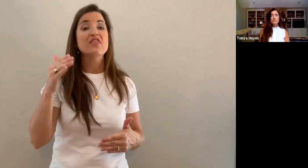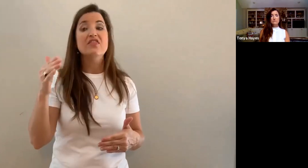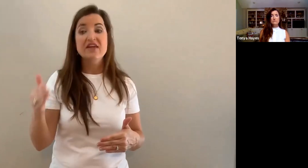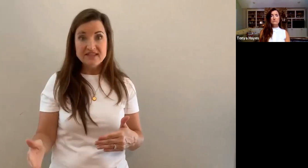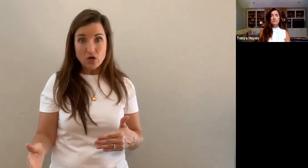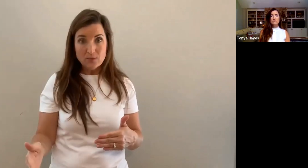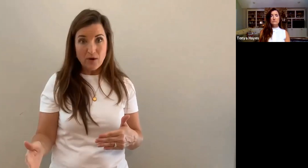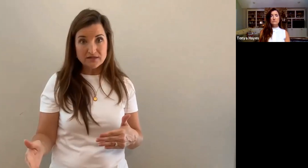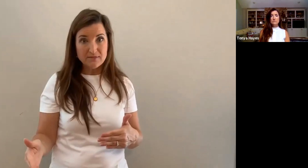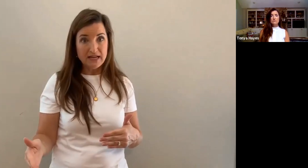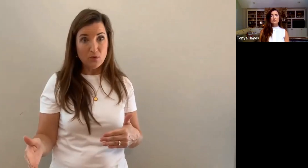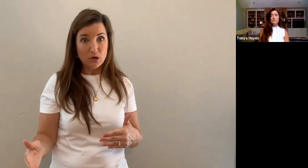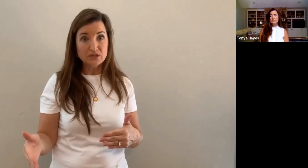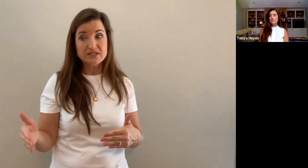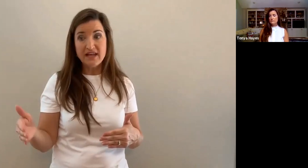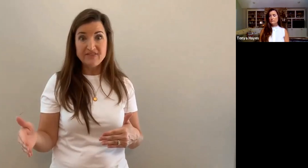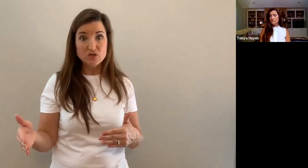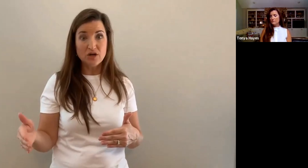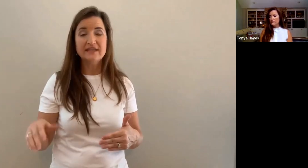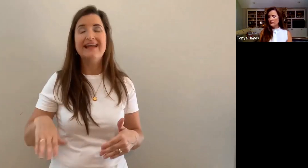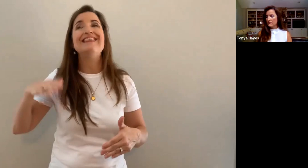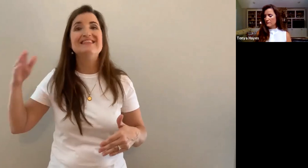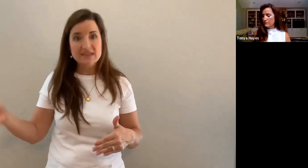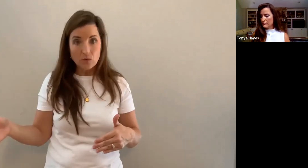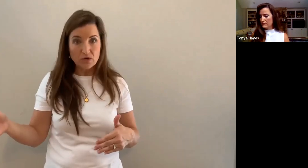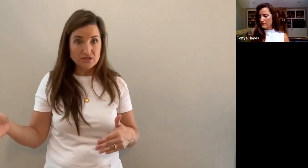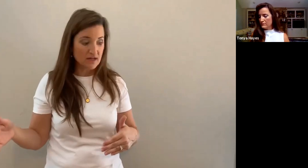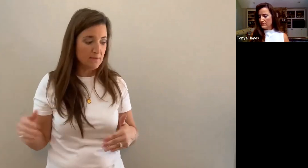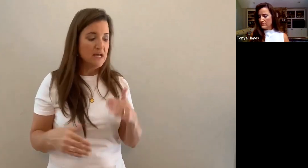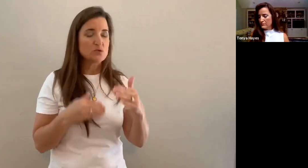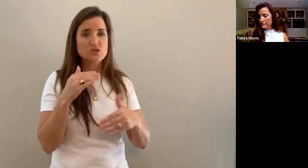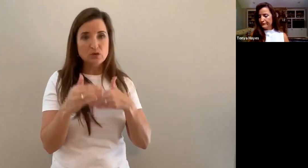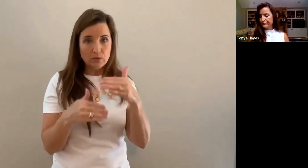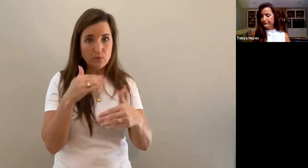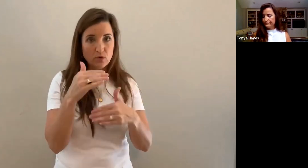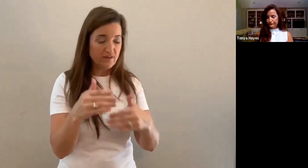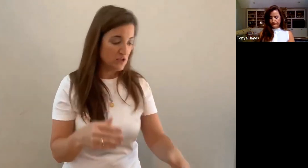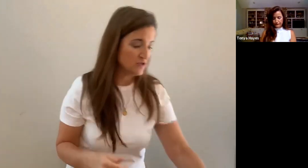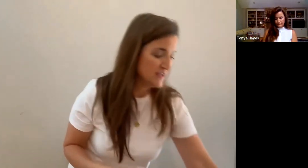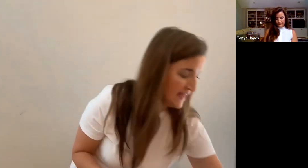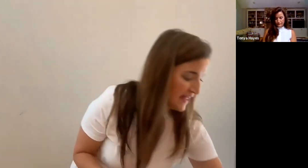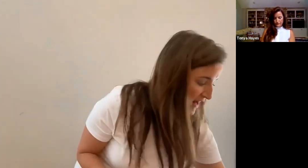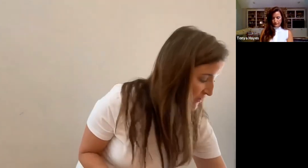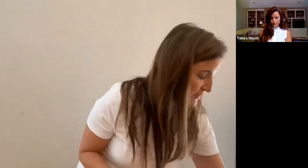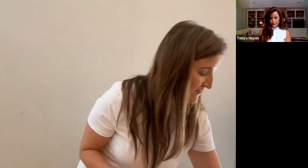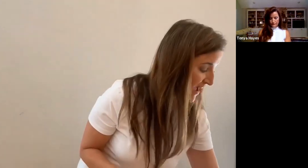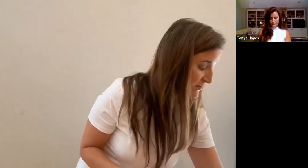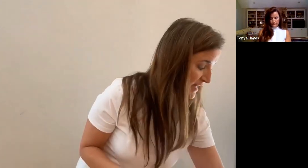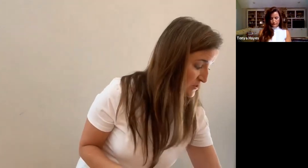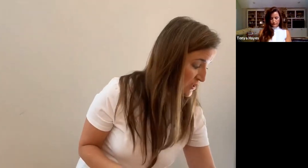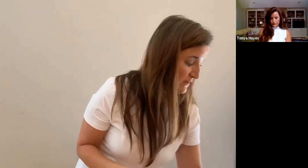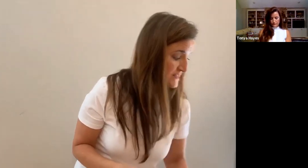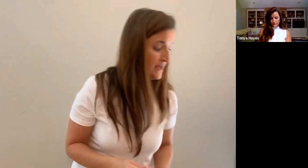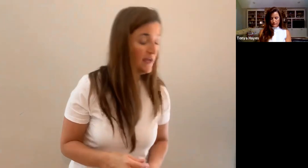sounds, then they start approximating words and having jargon, and then the words come. So it's super important that you understand that hierarchy of